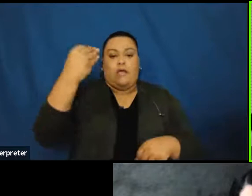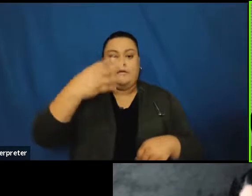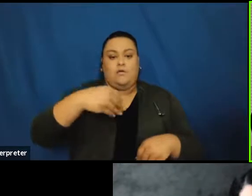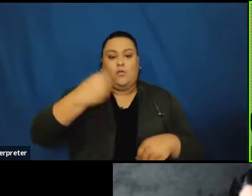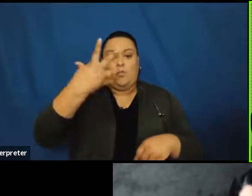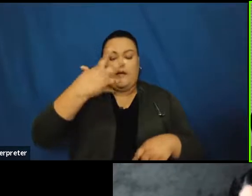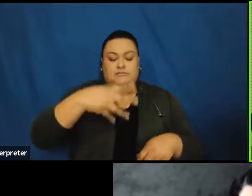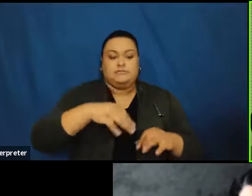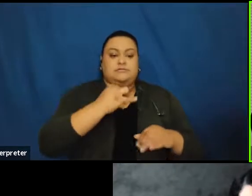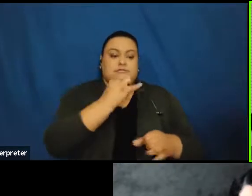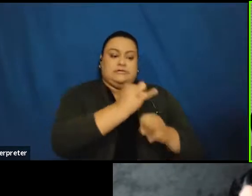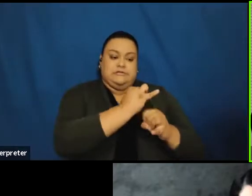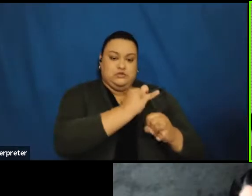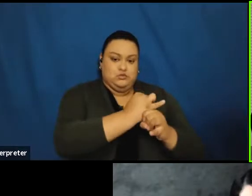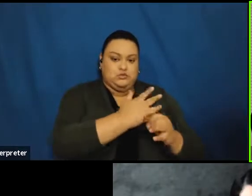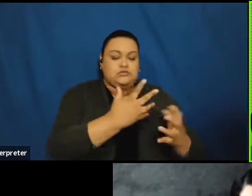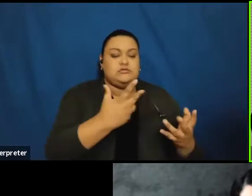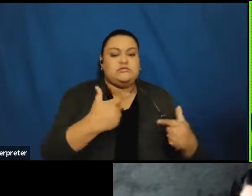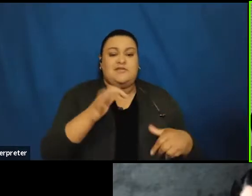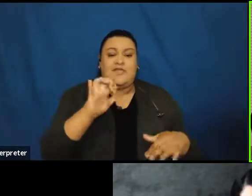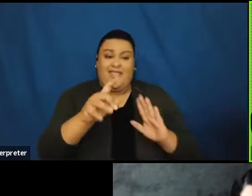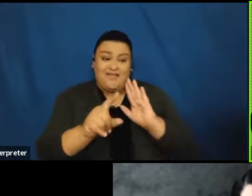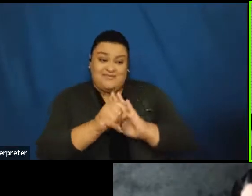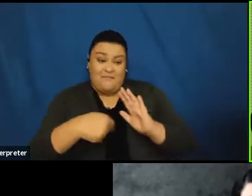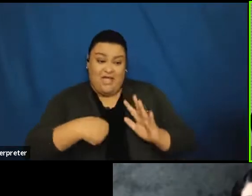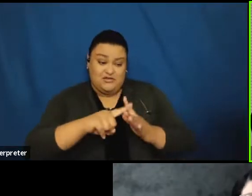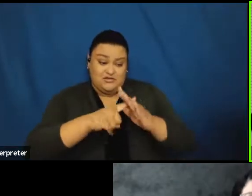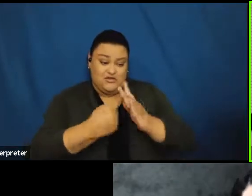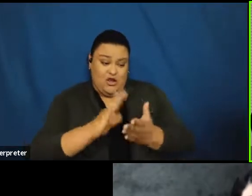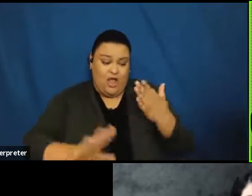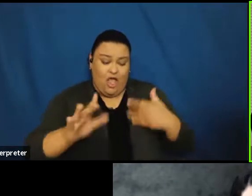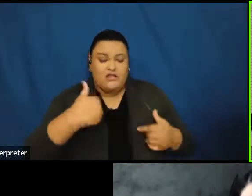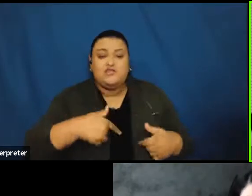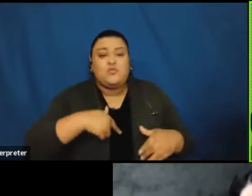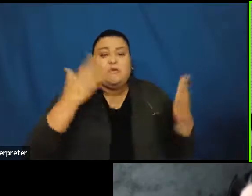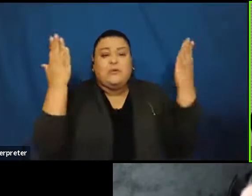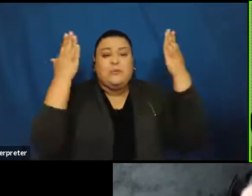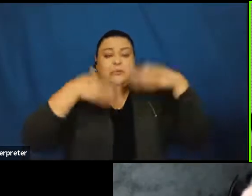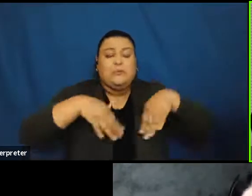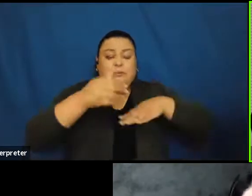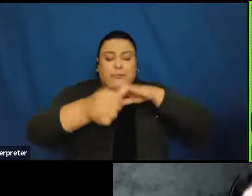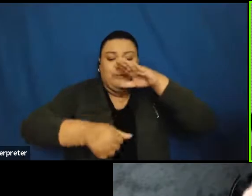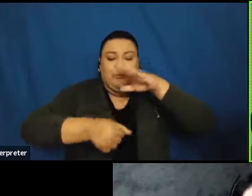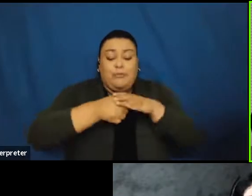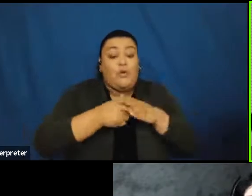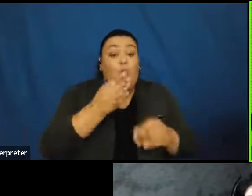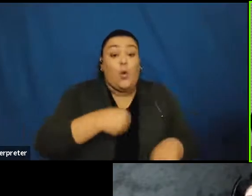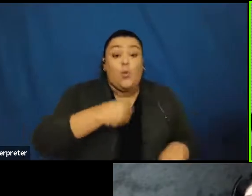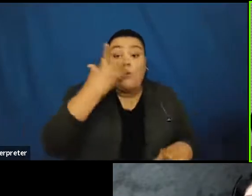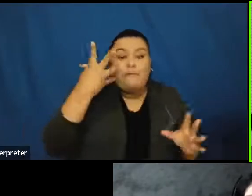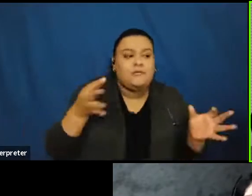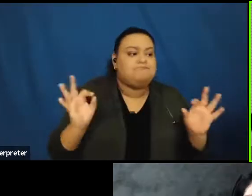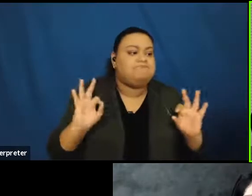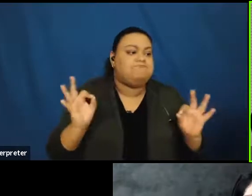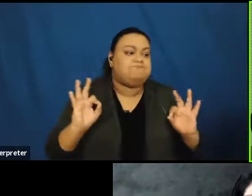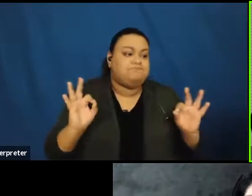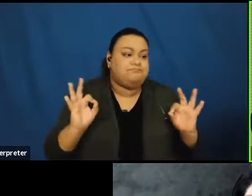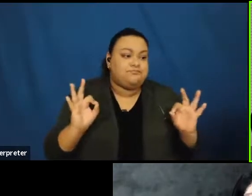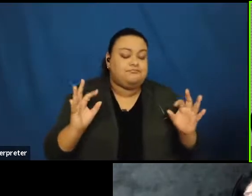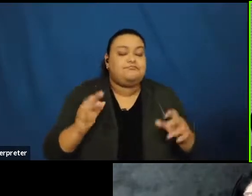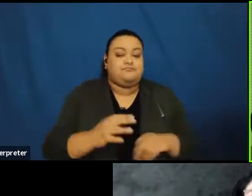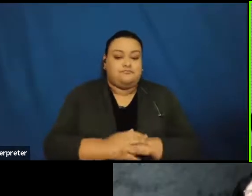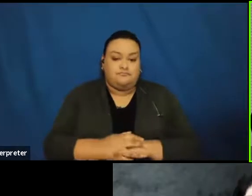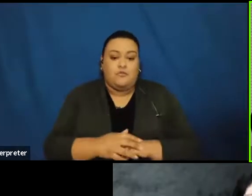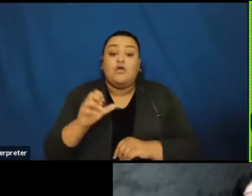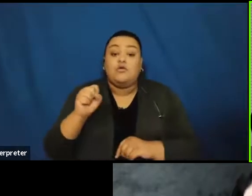college, my God, we were just practically invisible. Women in particular, casi nada, zero almost. And